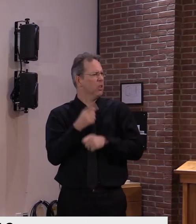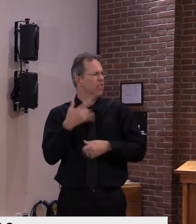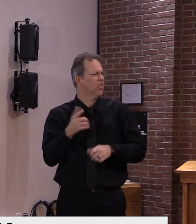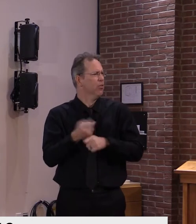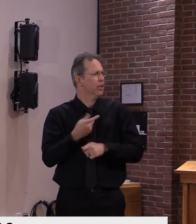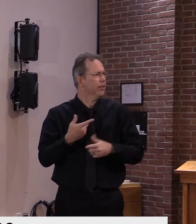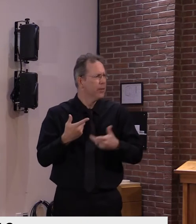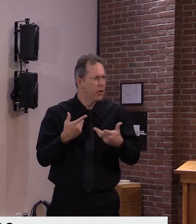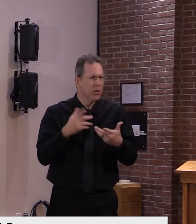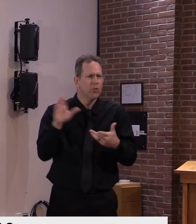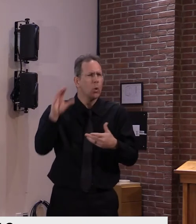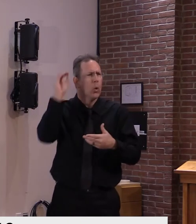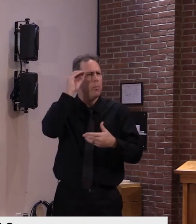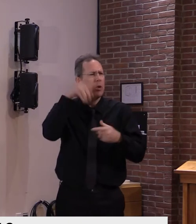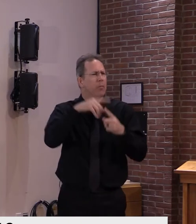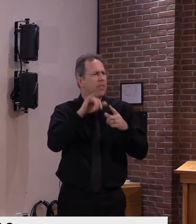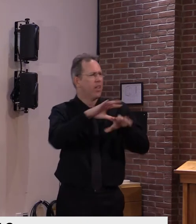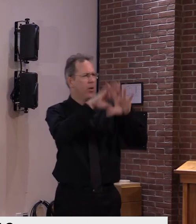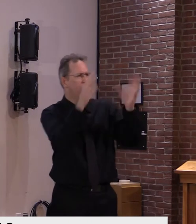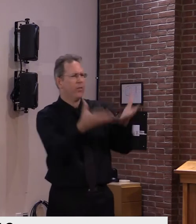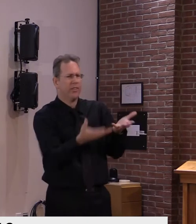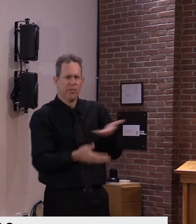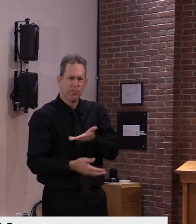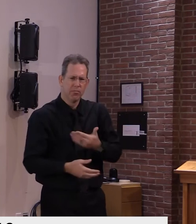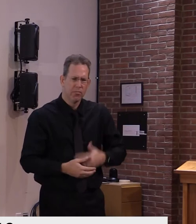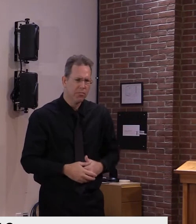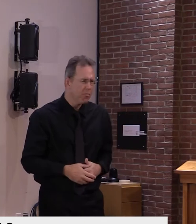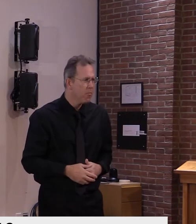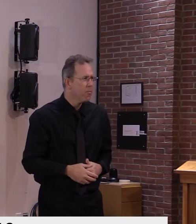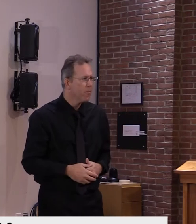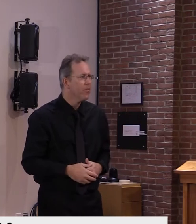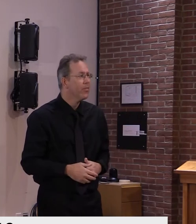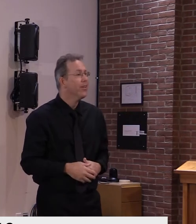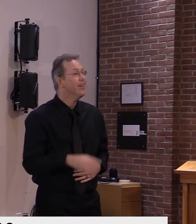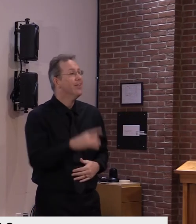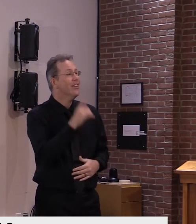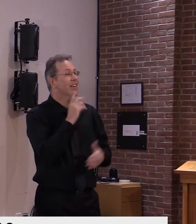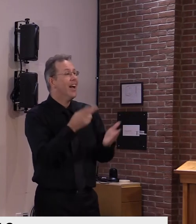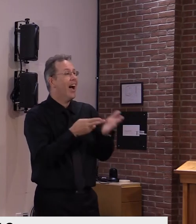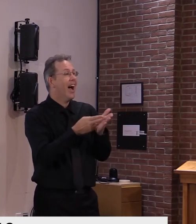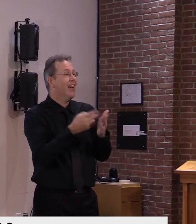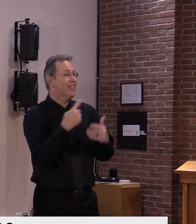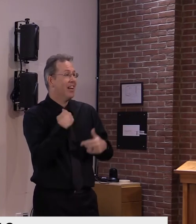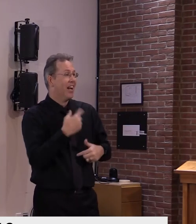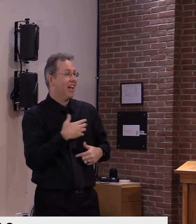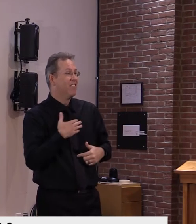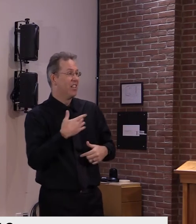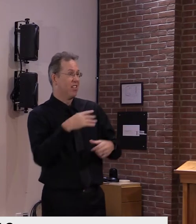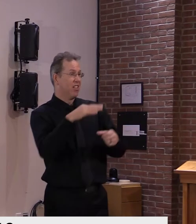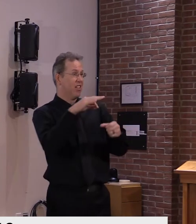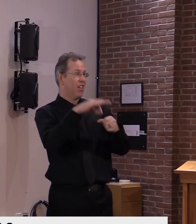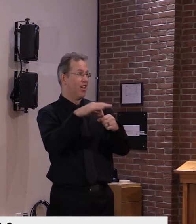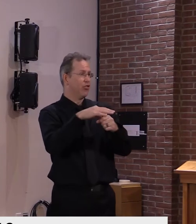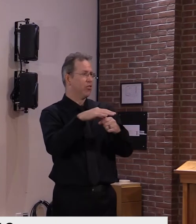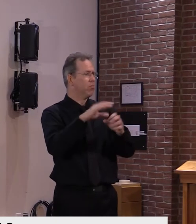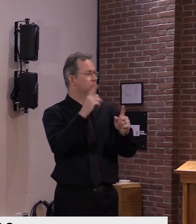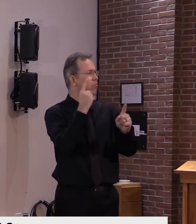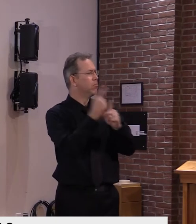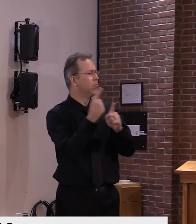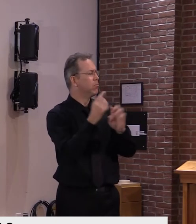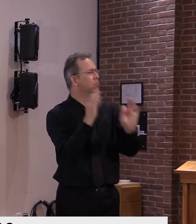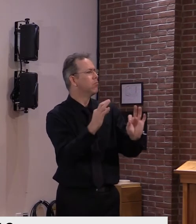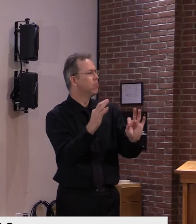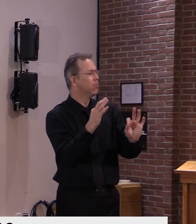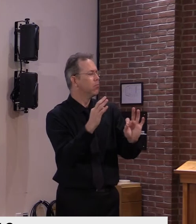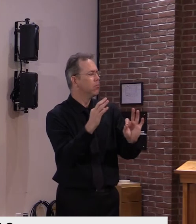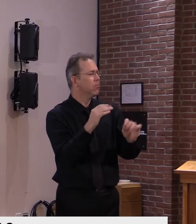who feel that the election was legitimate, and we should move on. I think this is a